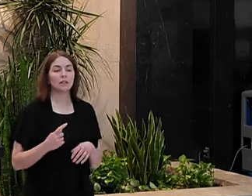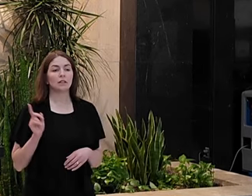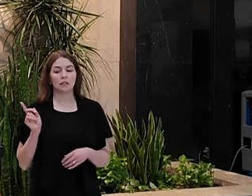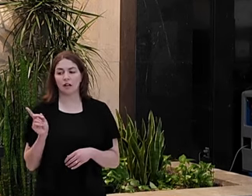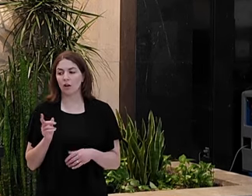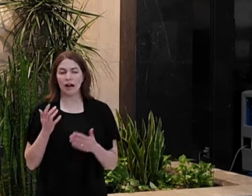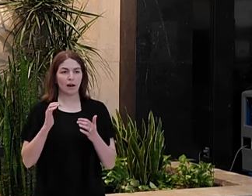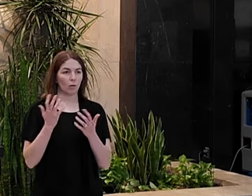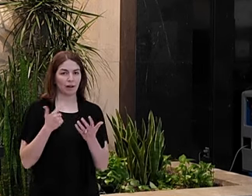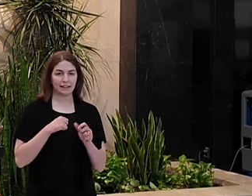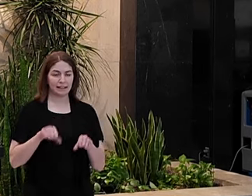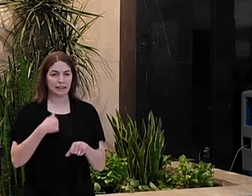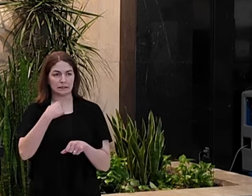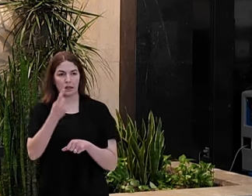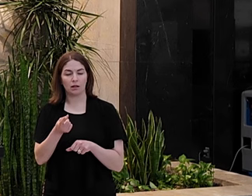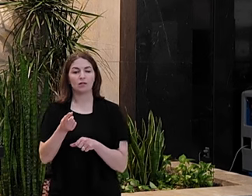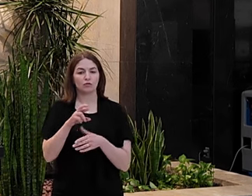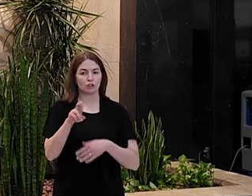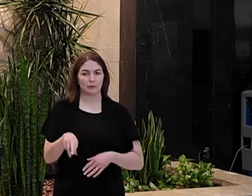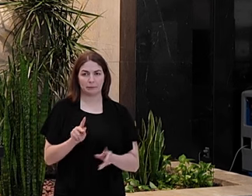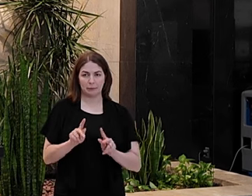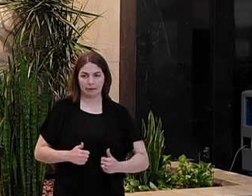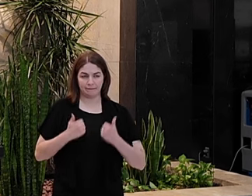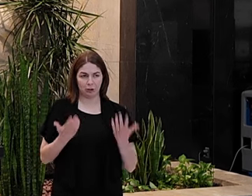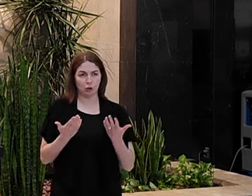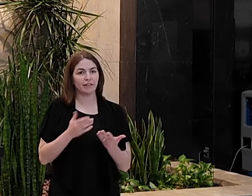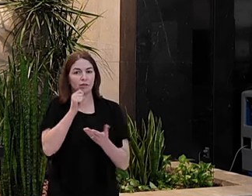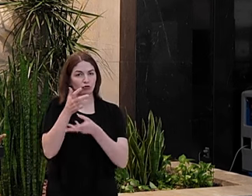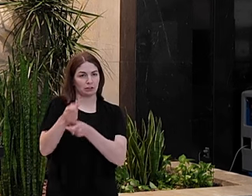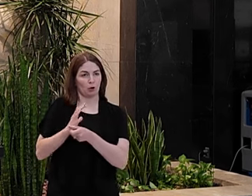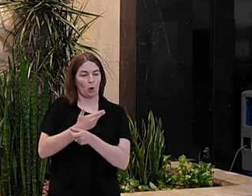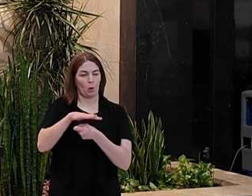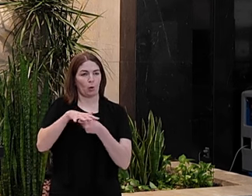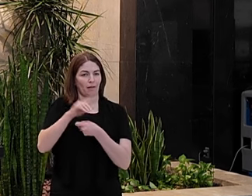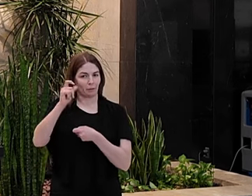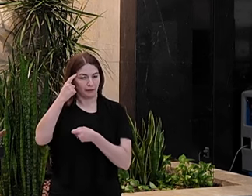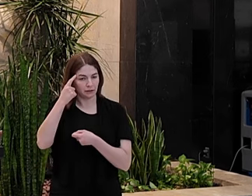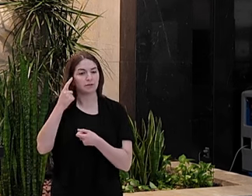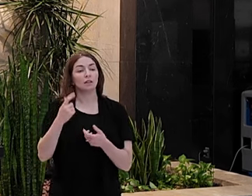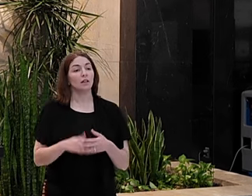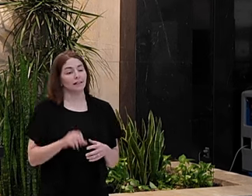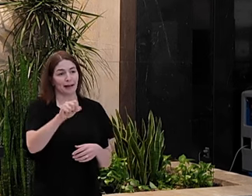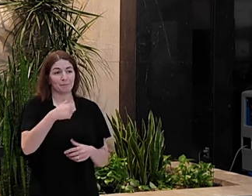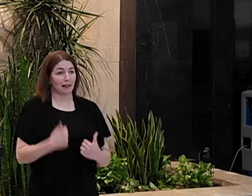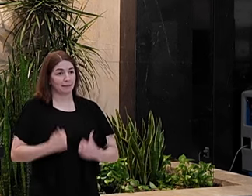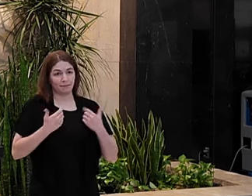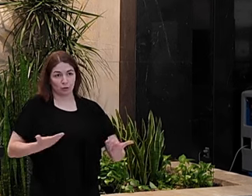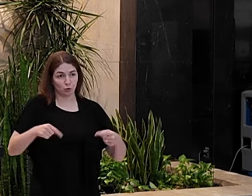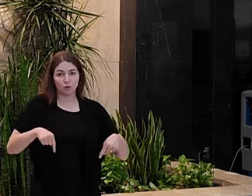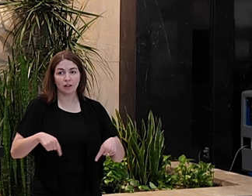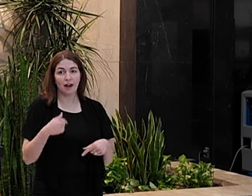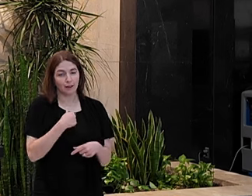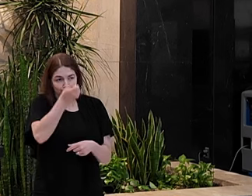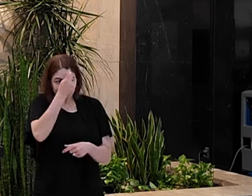are distrustful of our local government? And yeah, I mean, that I live here. I understand